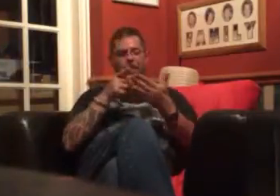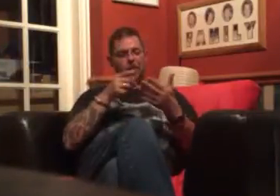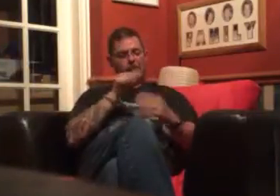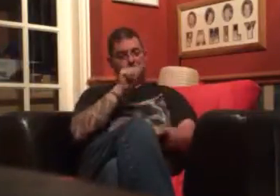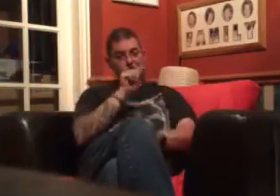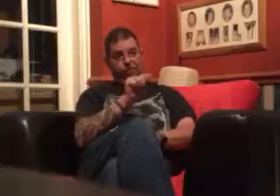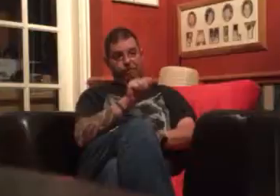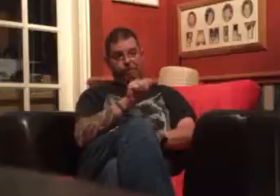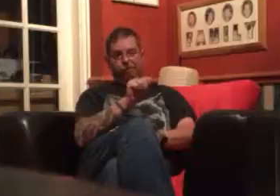Programme,